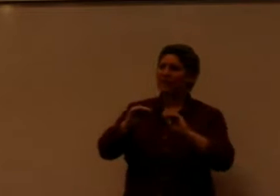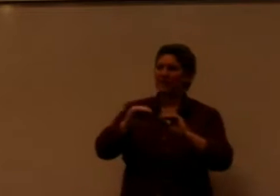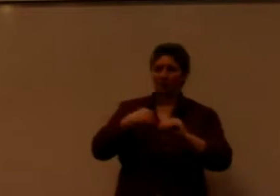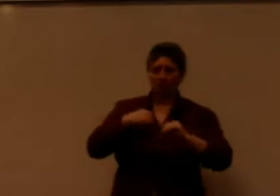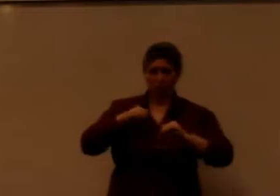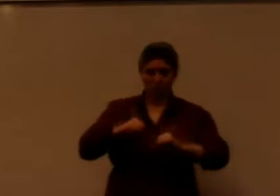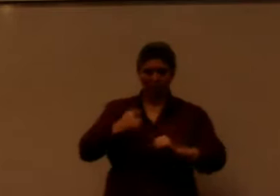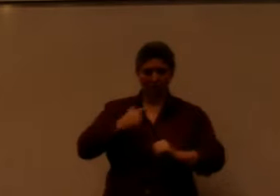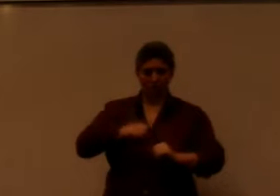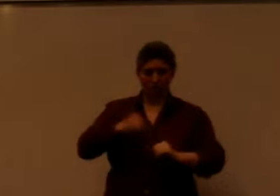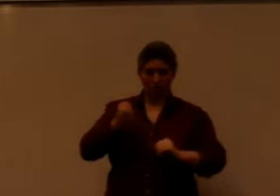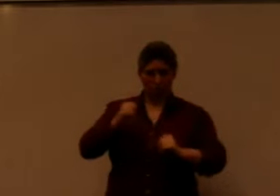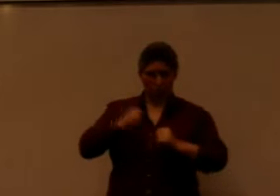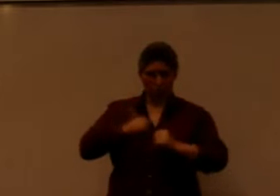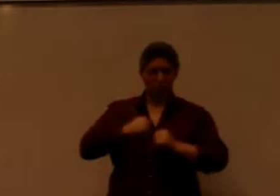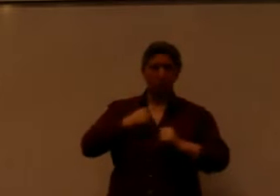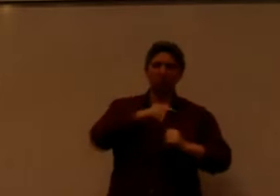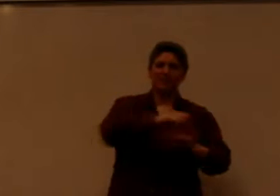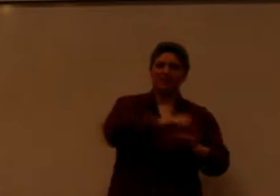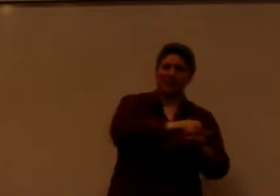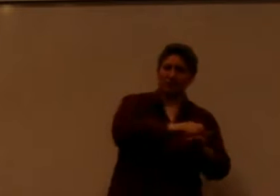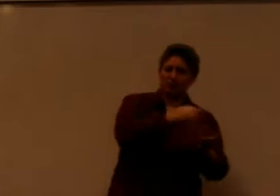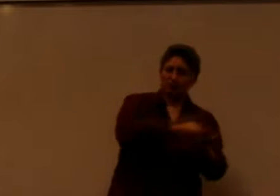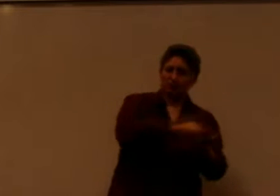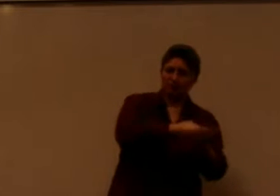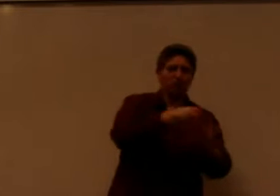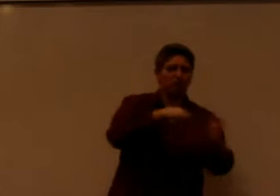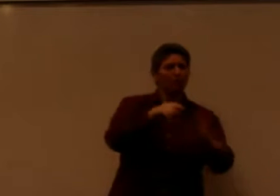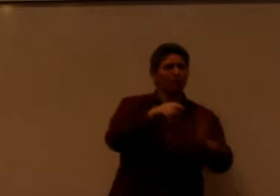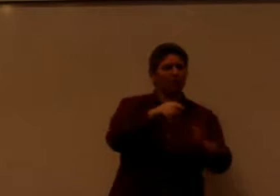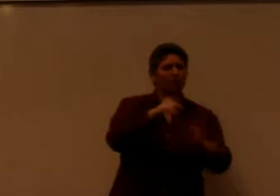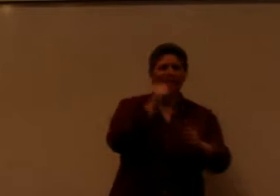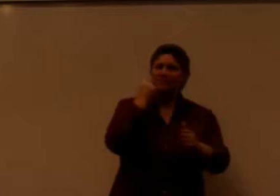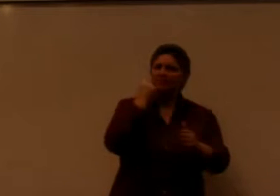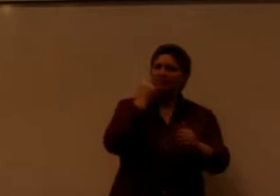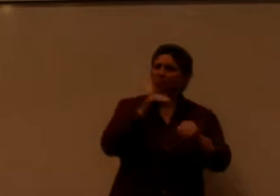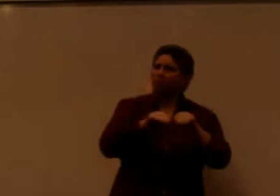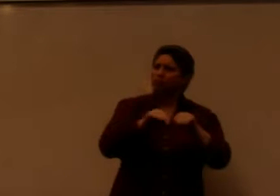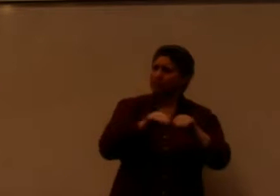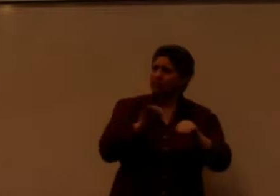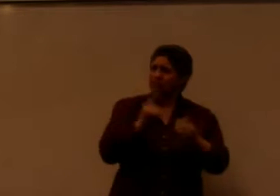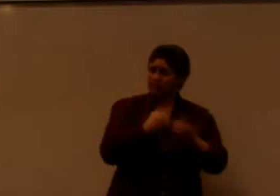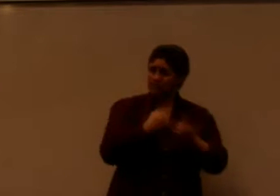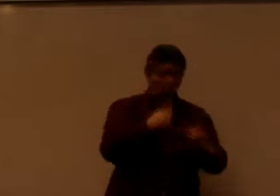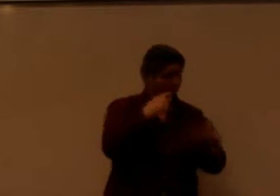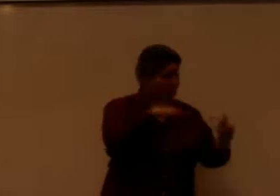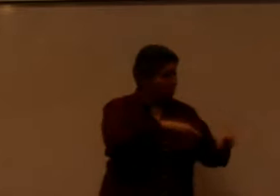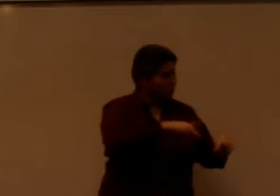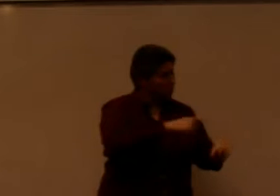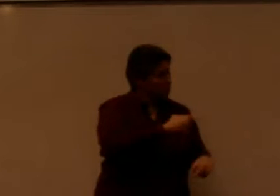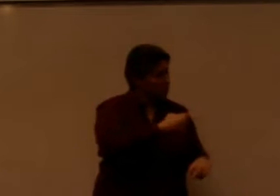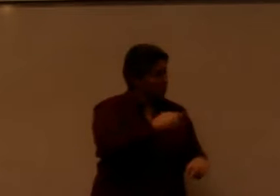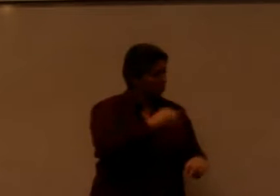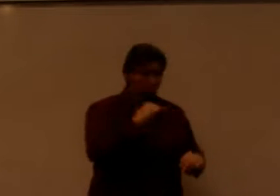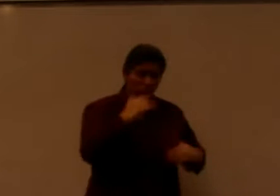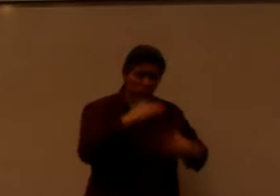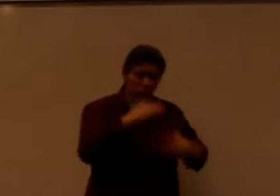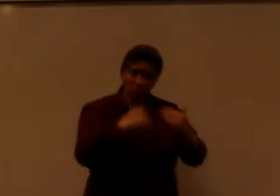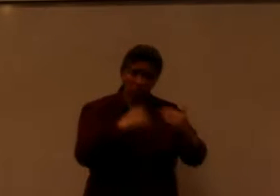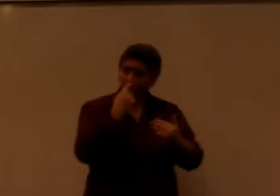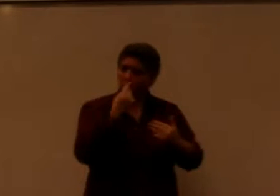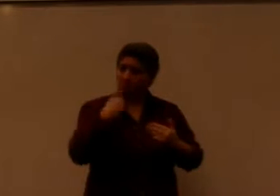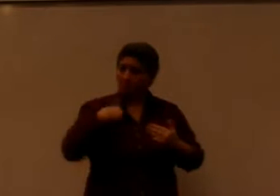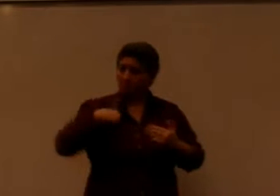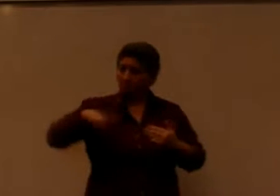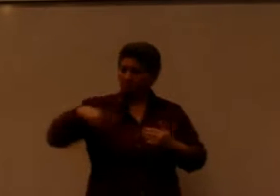What's that? So that training to explain what the different roles are, what people are required to do, that kind of training can be really useful. So